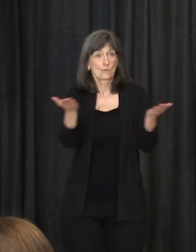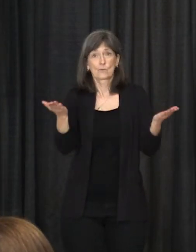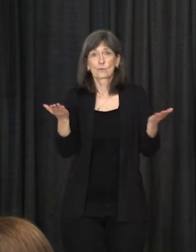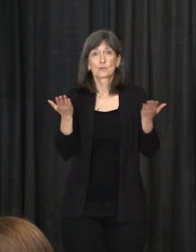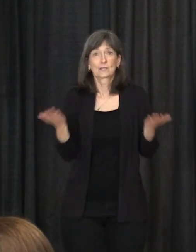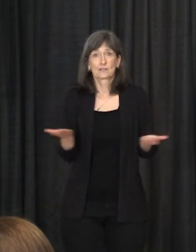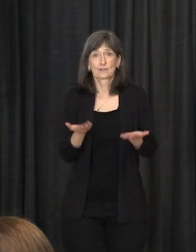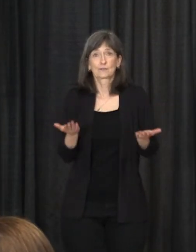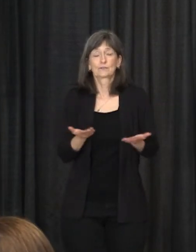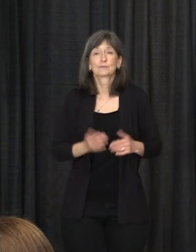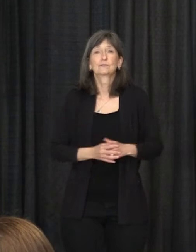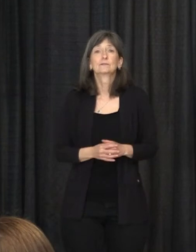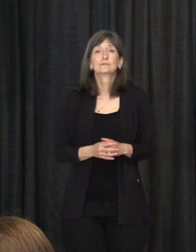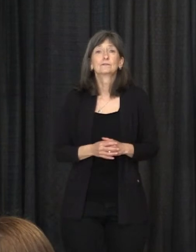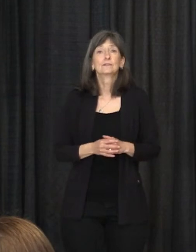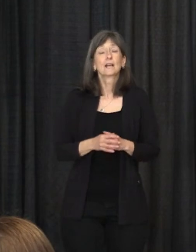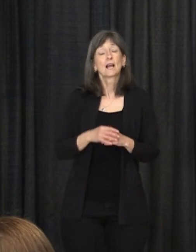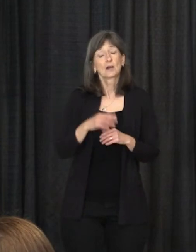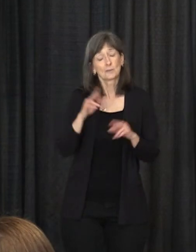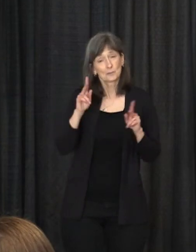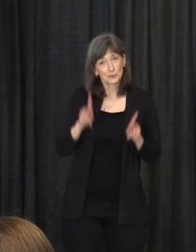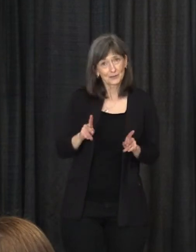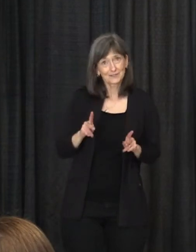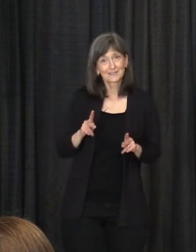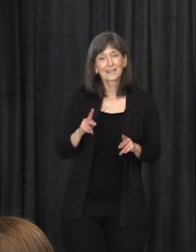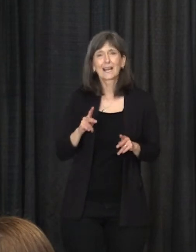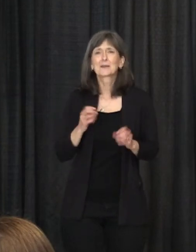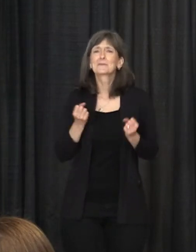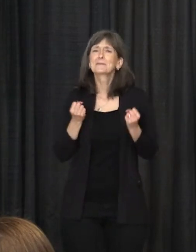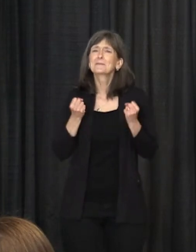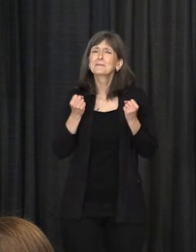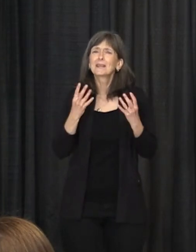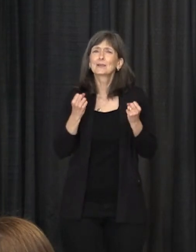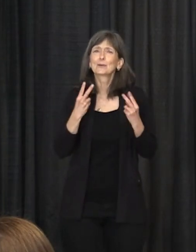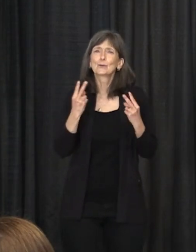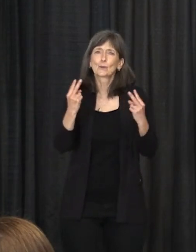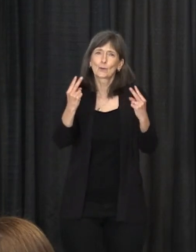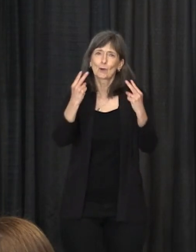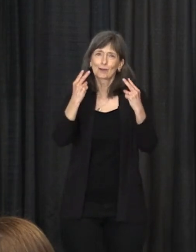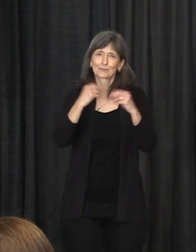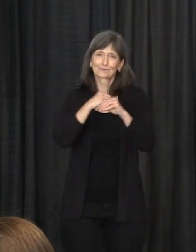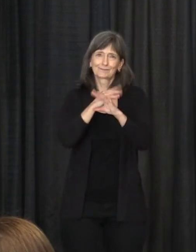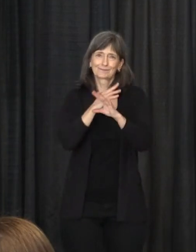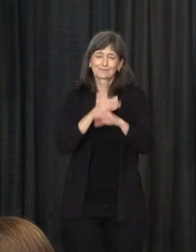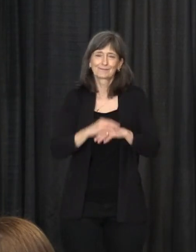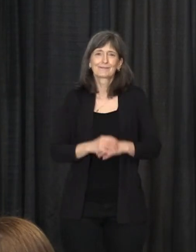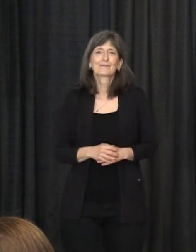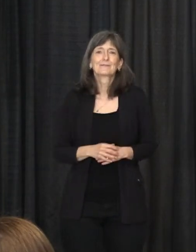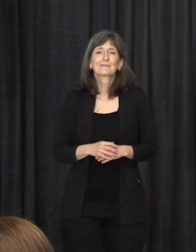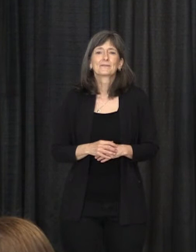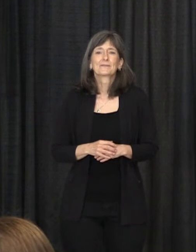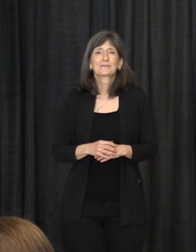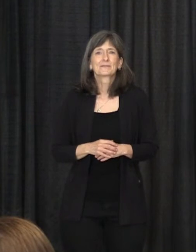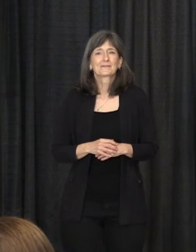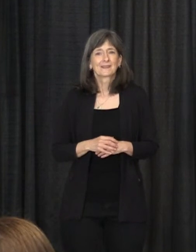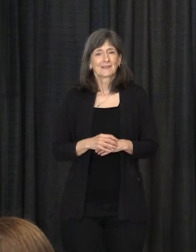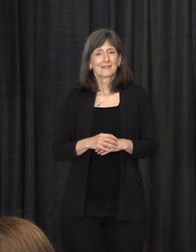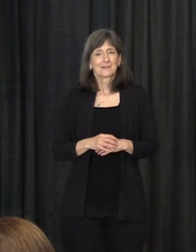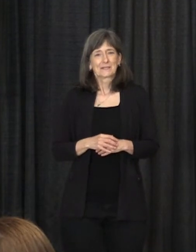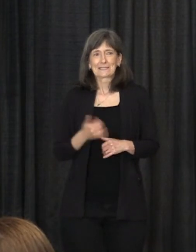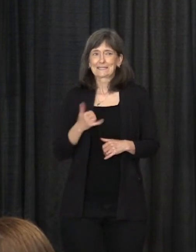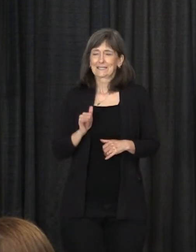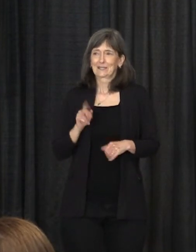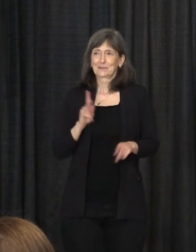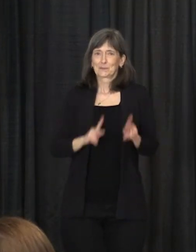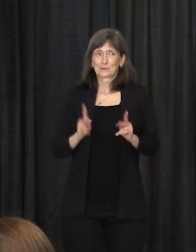attendance, both in person and the many attending virtually. While it is so great to be back in